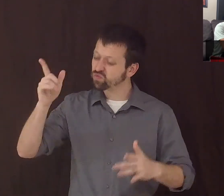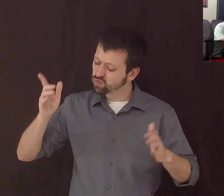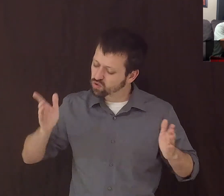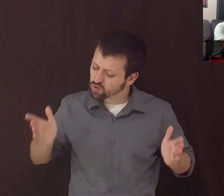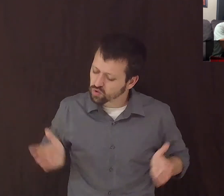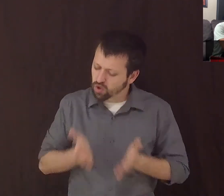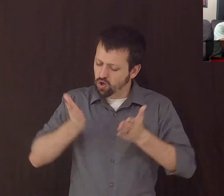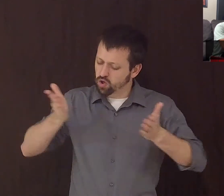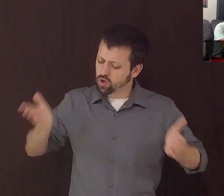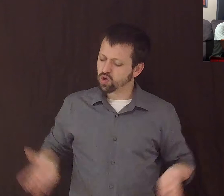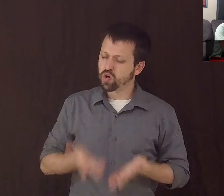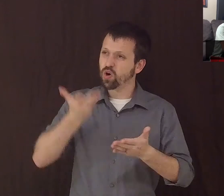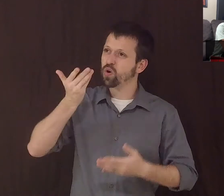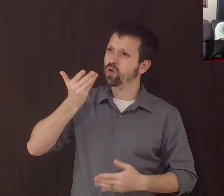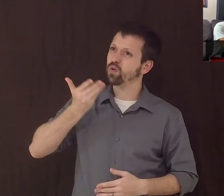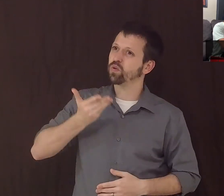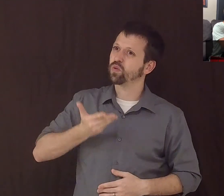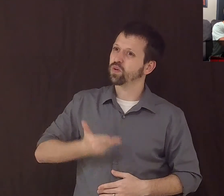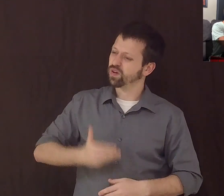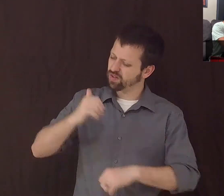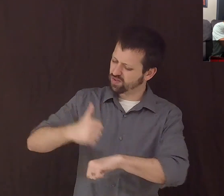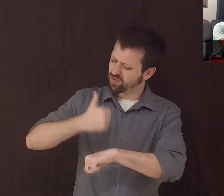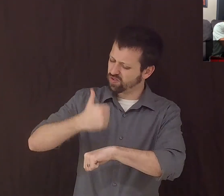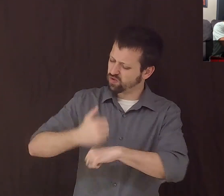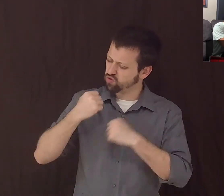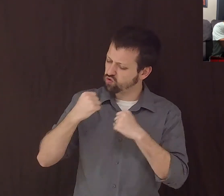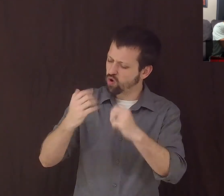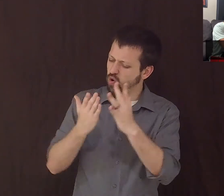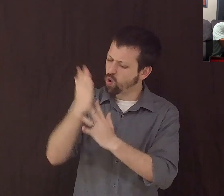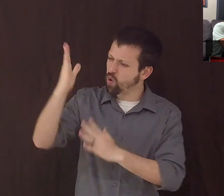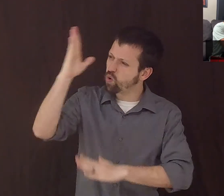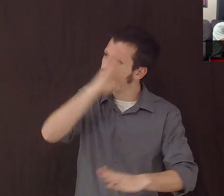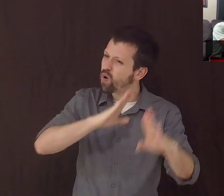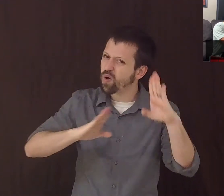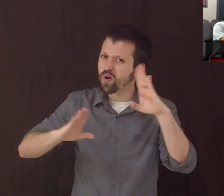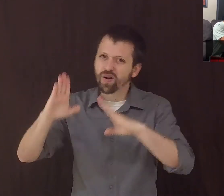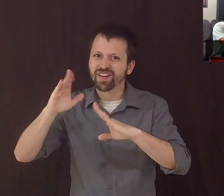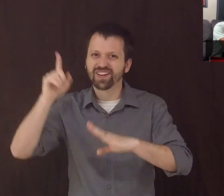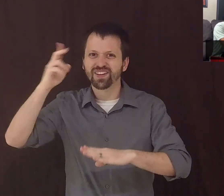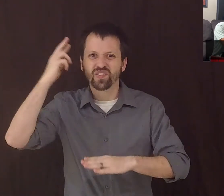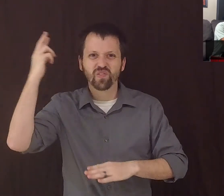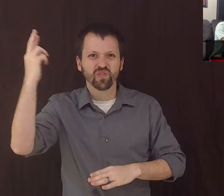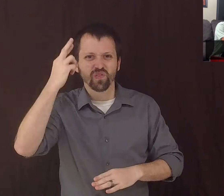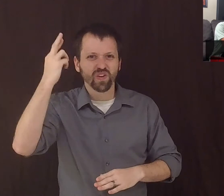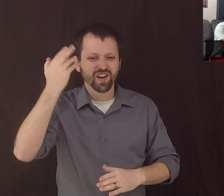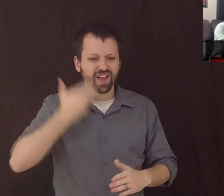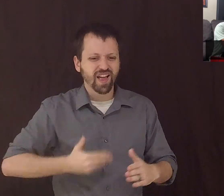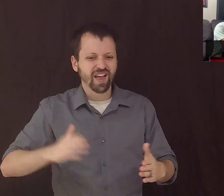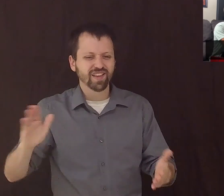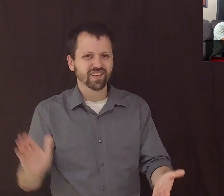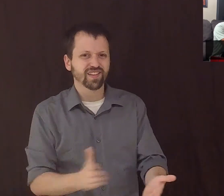Inside my sails, the anchor in the winds, so is my